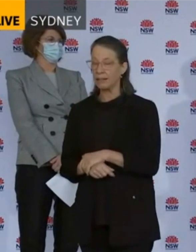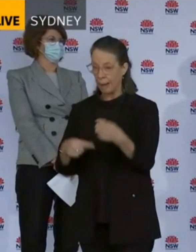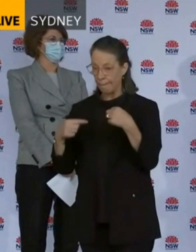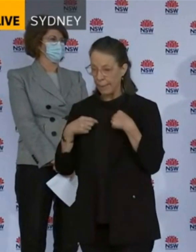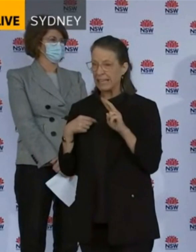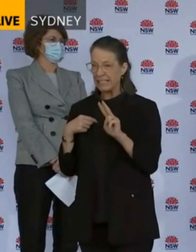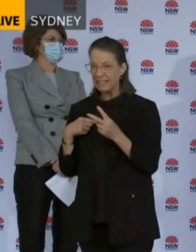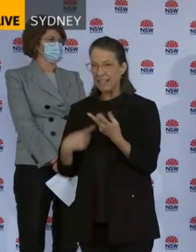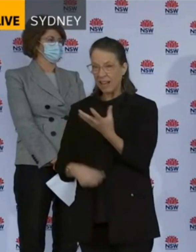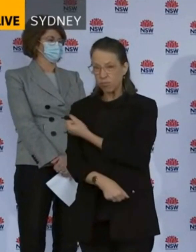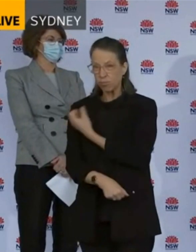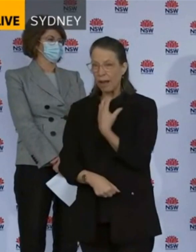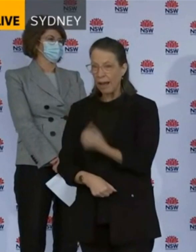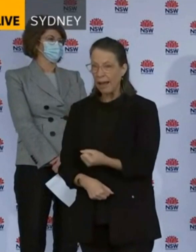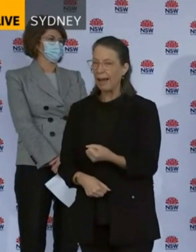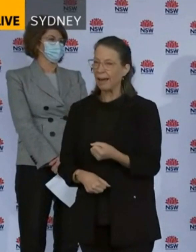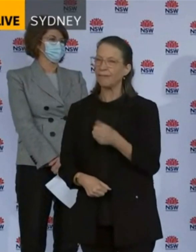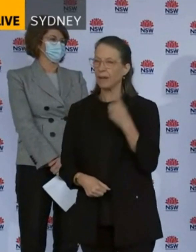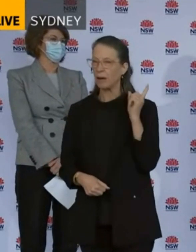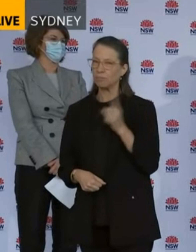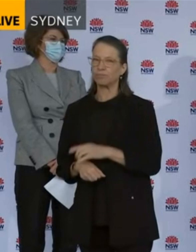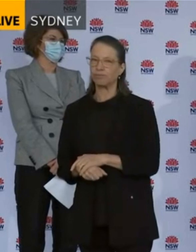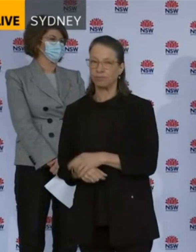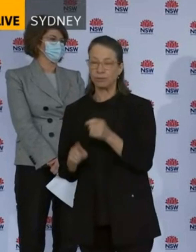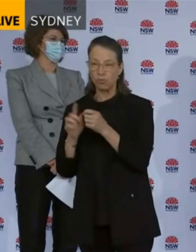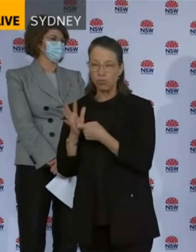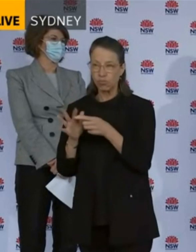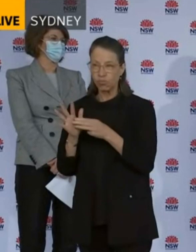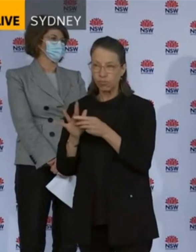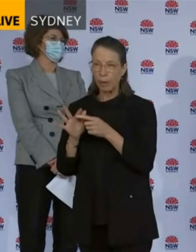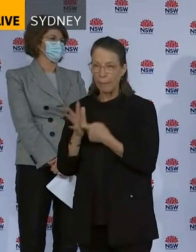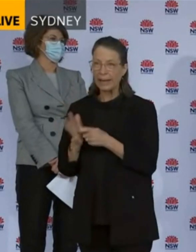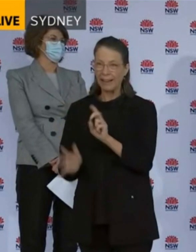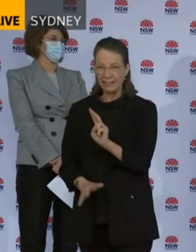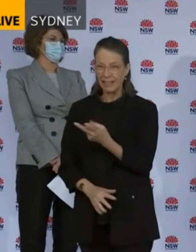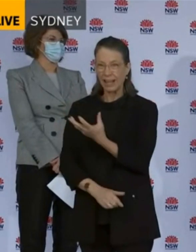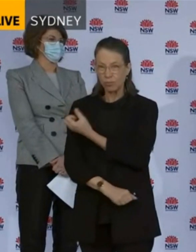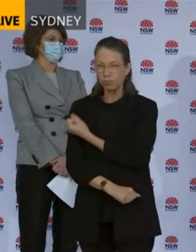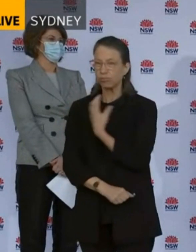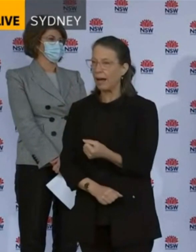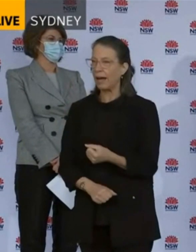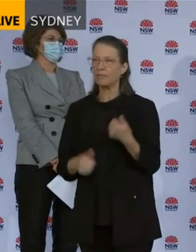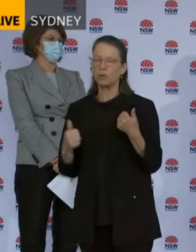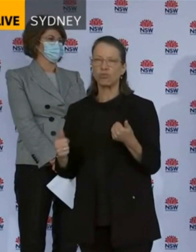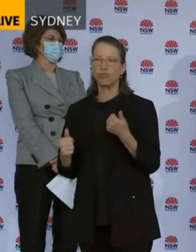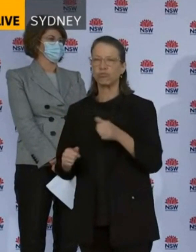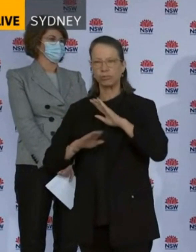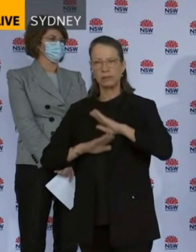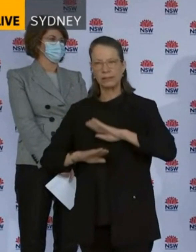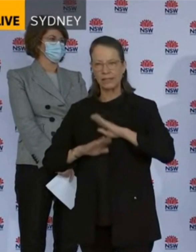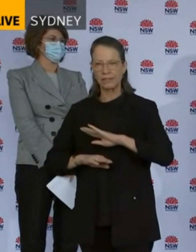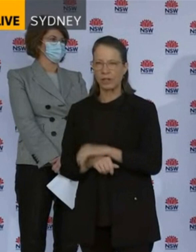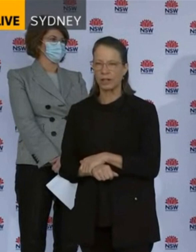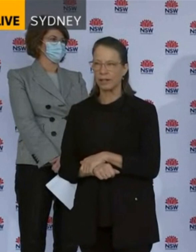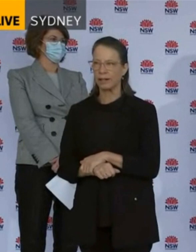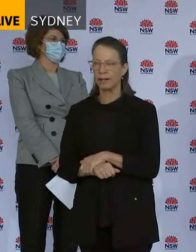that gives me a level of reassurance. I would also like to remind people that just because you're vaccinated,